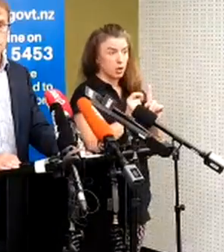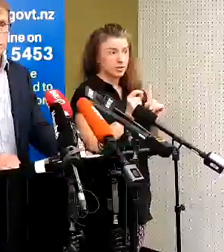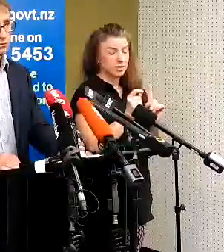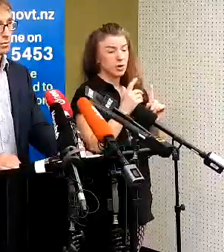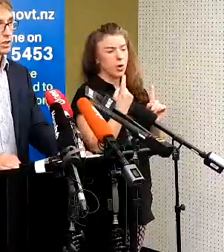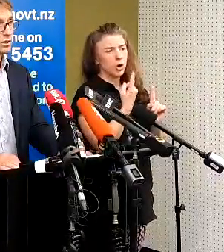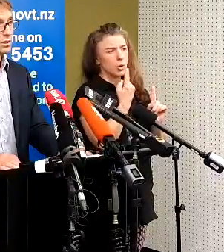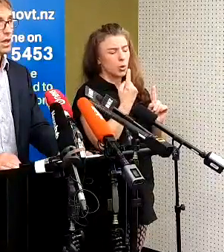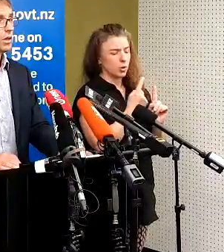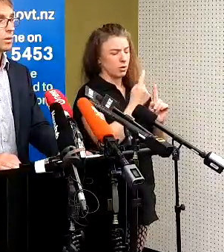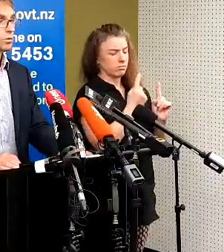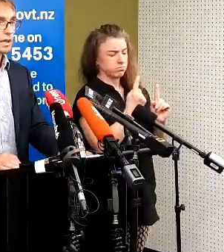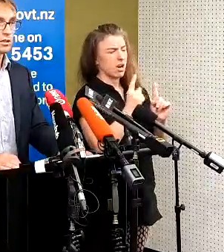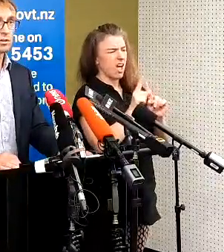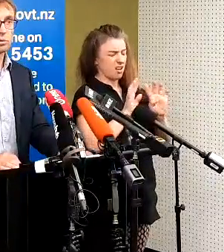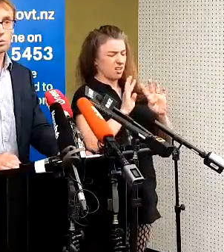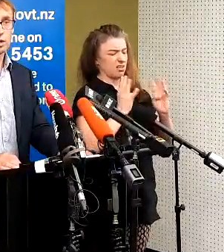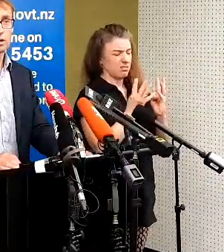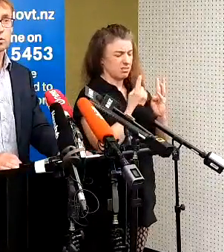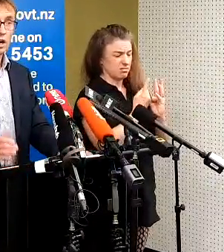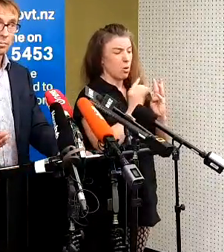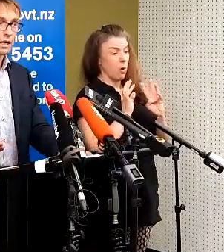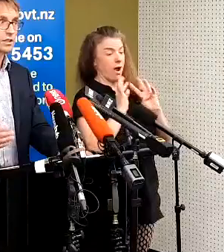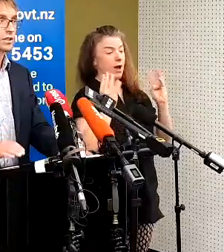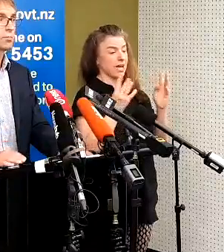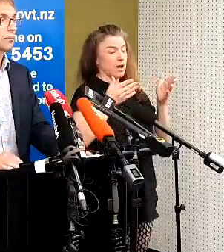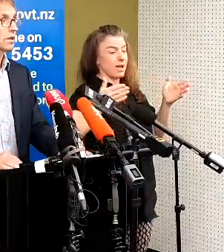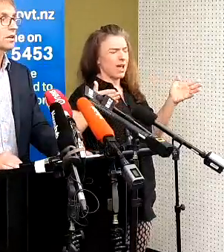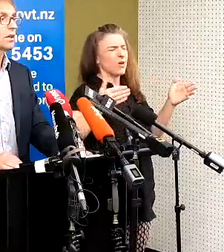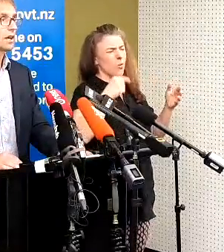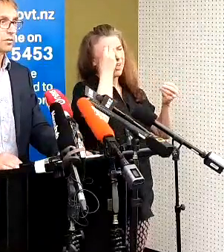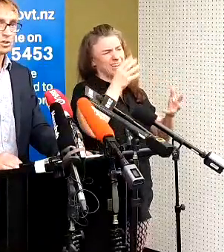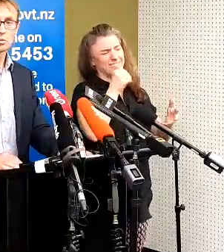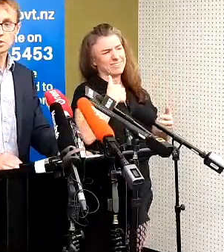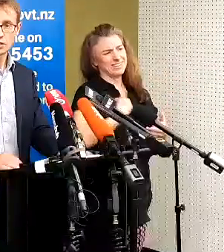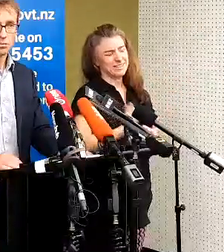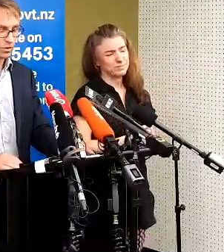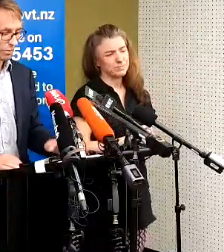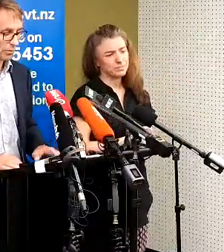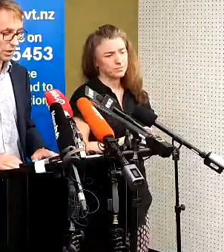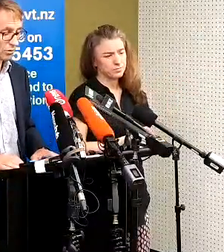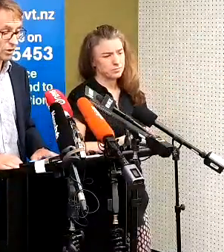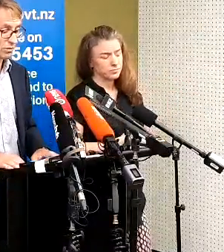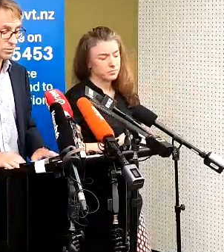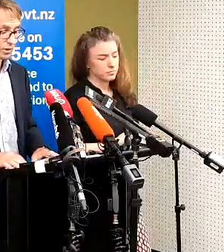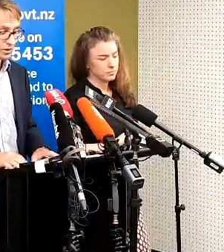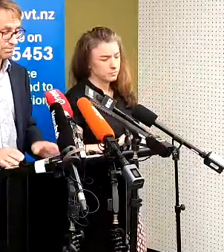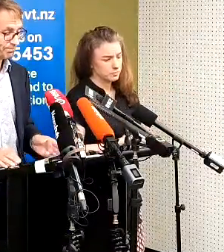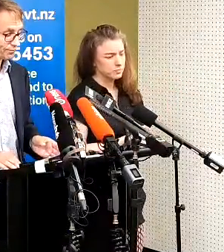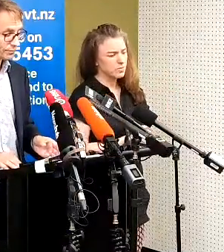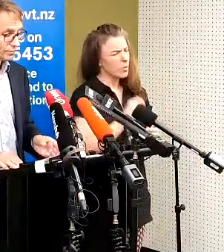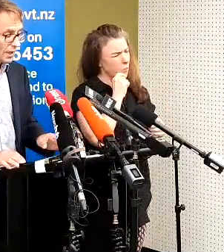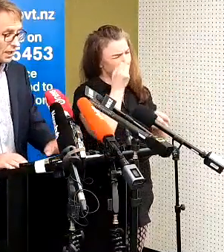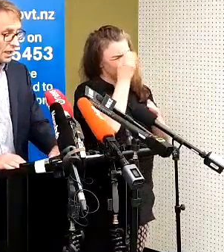given appropriate information. We would make the employer or other place public if it was to assist with the public health